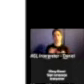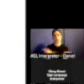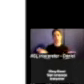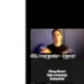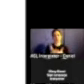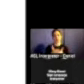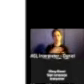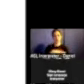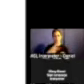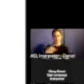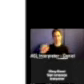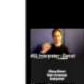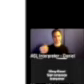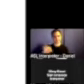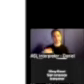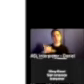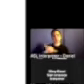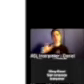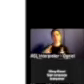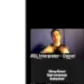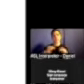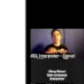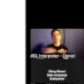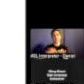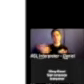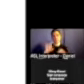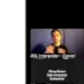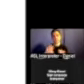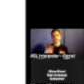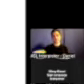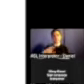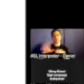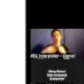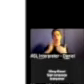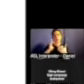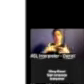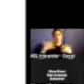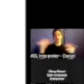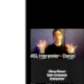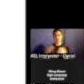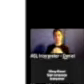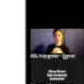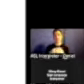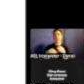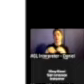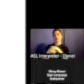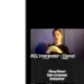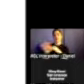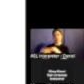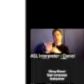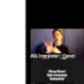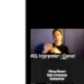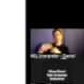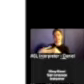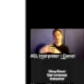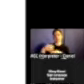website. We are offering a live caption feature for all of our events. You can access this feature by clicking on